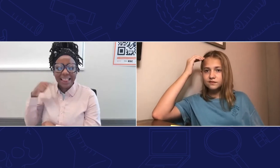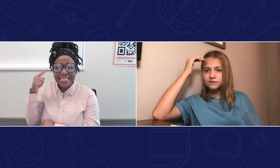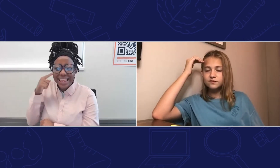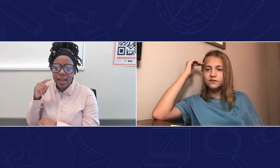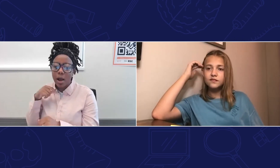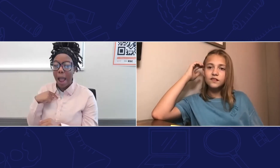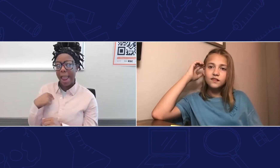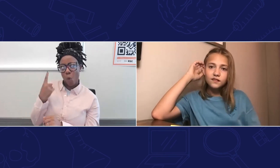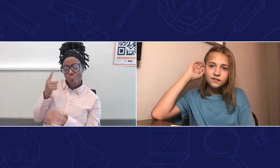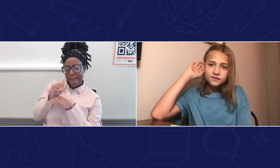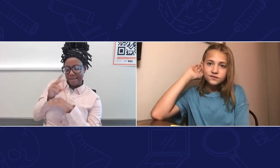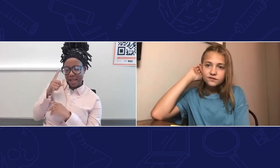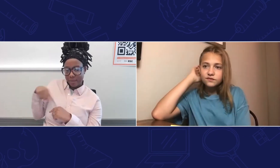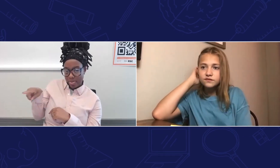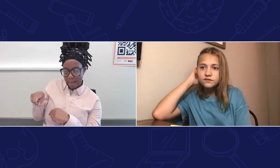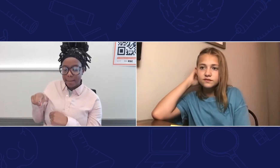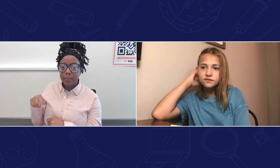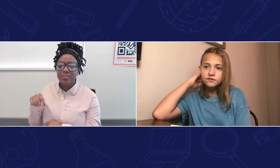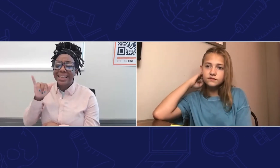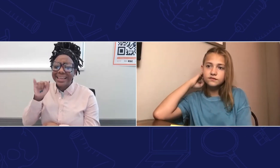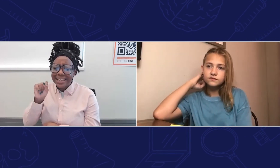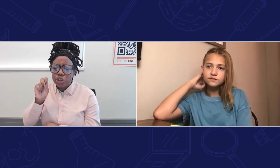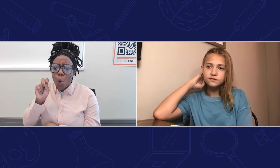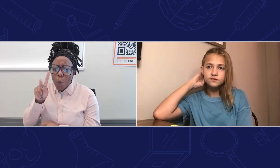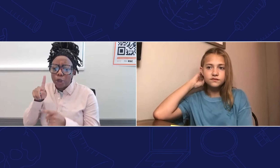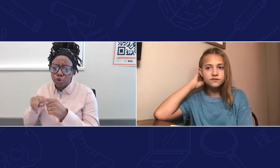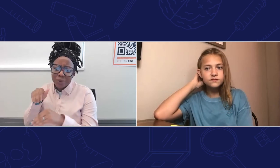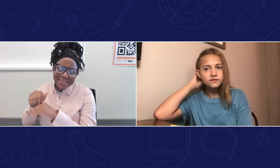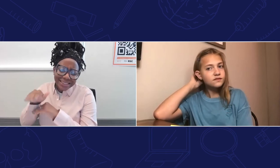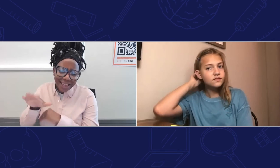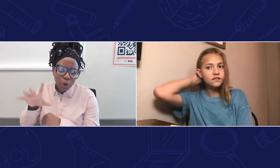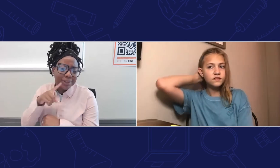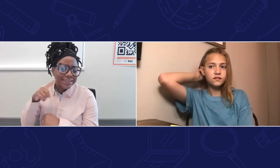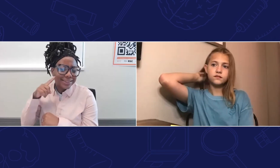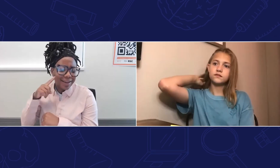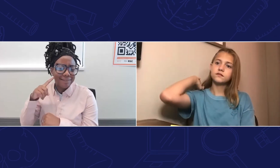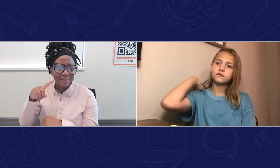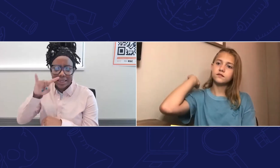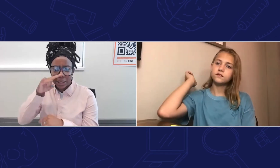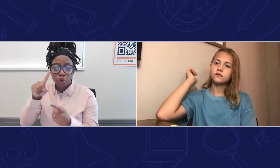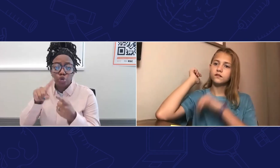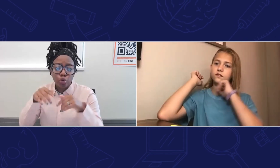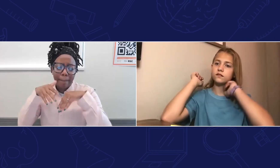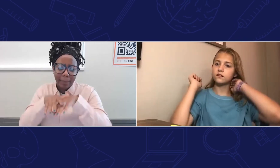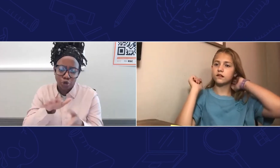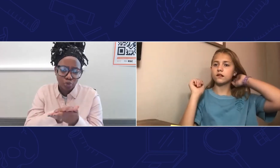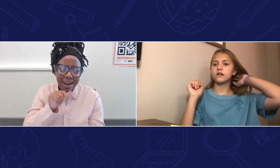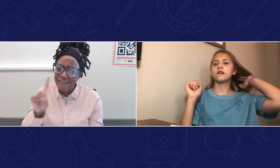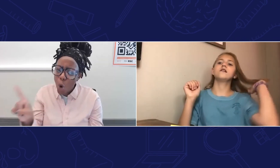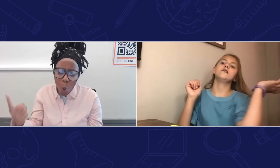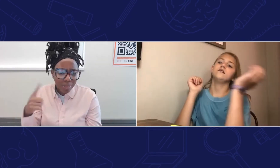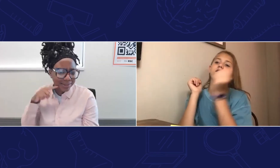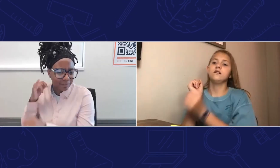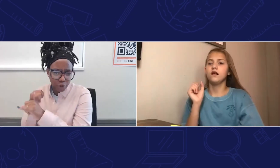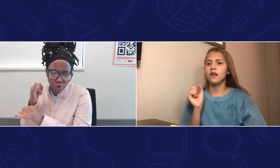I think, well, I have one other piece of advice for them. It's okay to send your deaf kids to a mainstream school. It doesn't